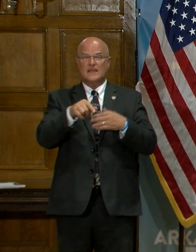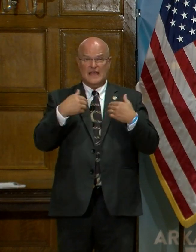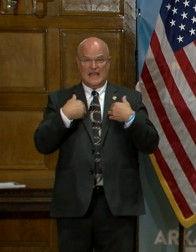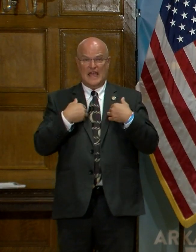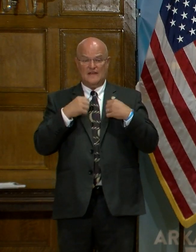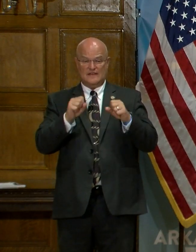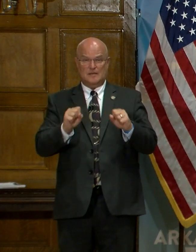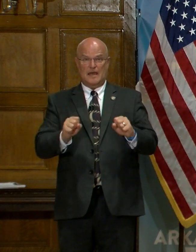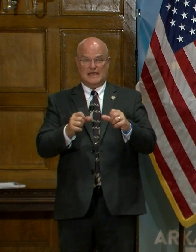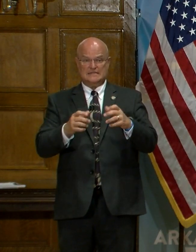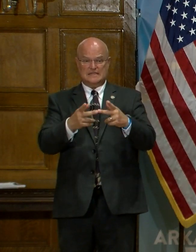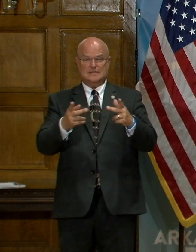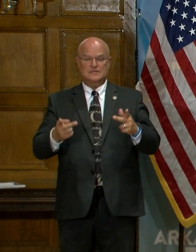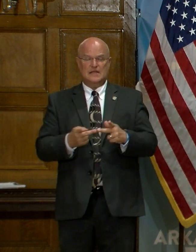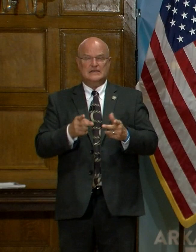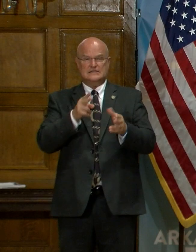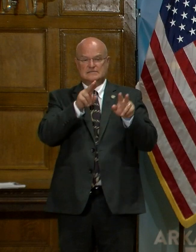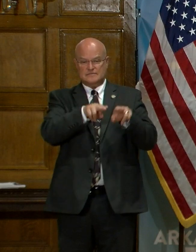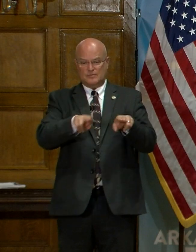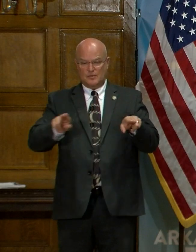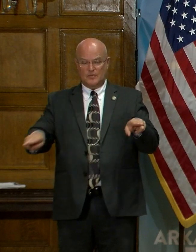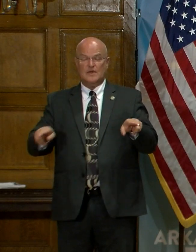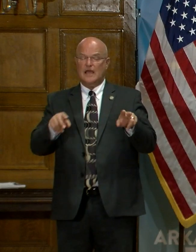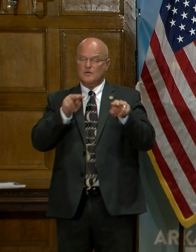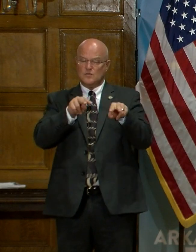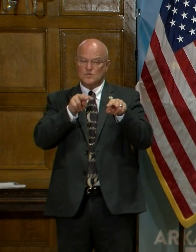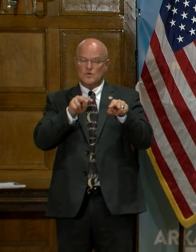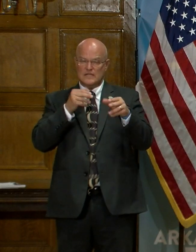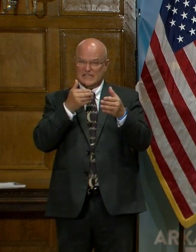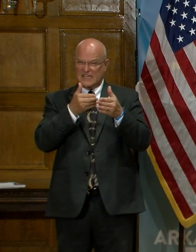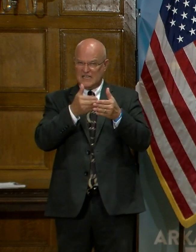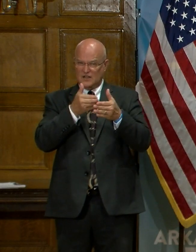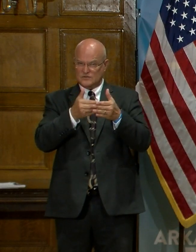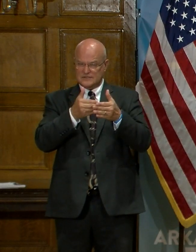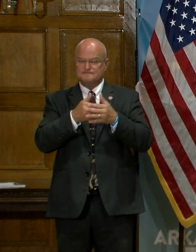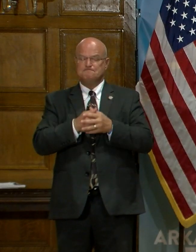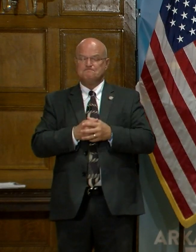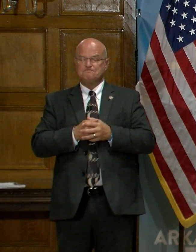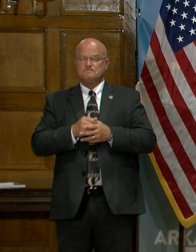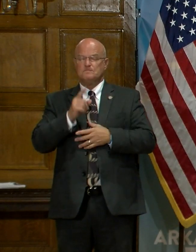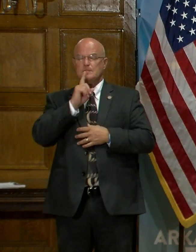have capacity, and we'll continue to monitor that carefully. It is very